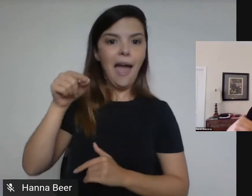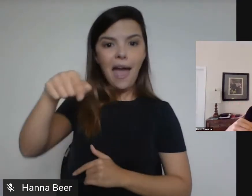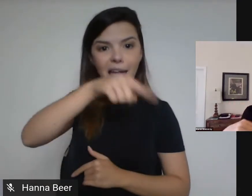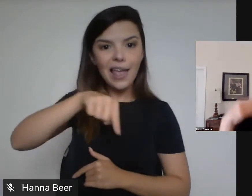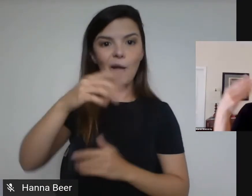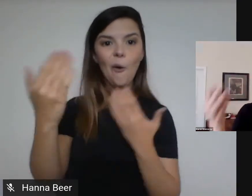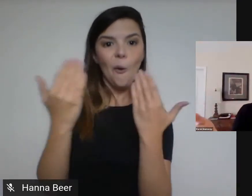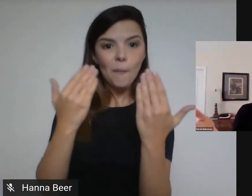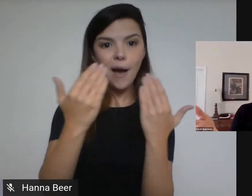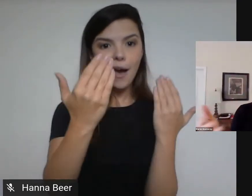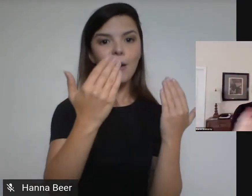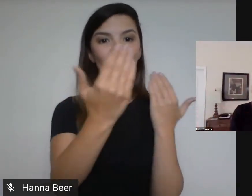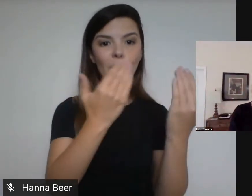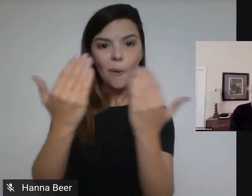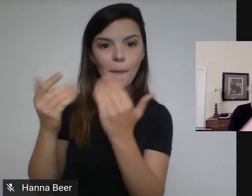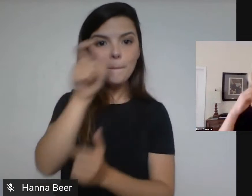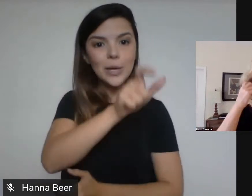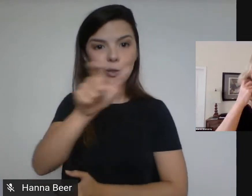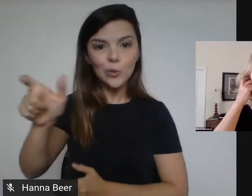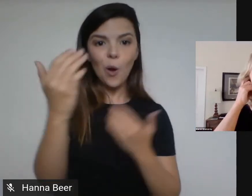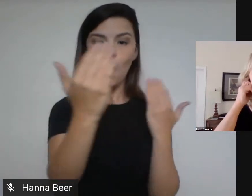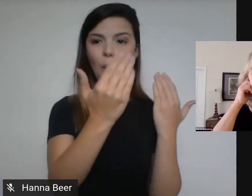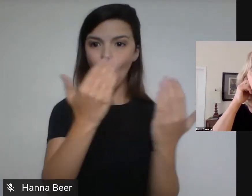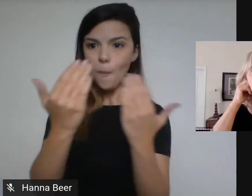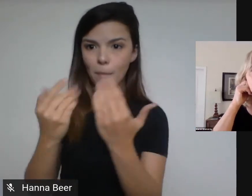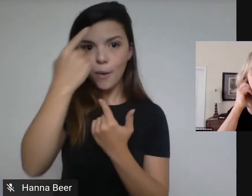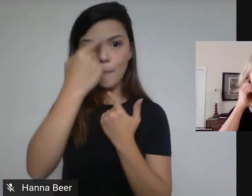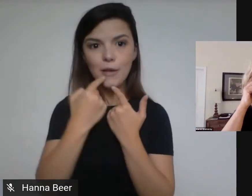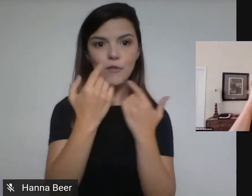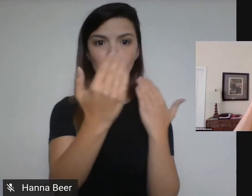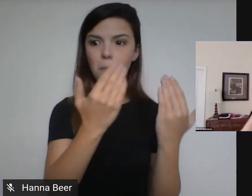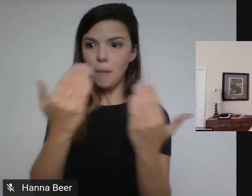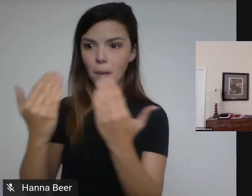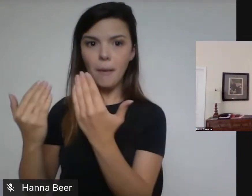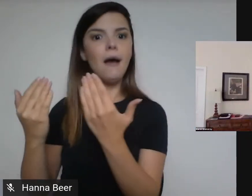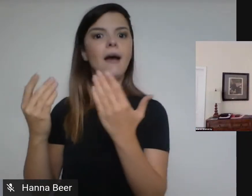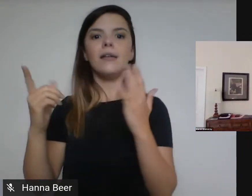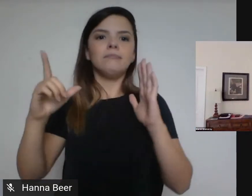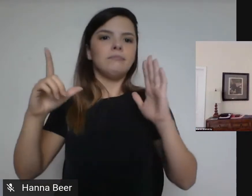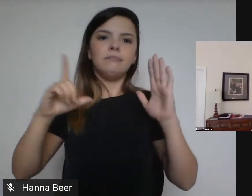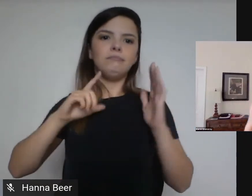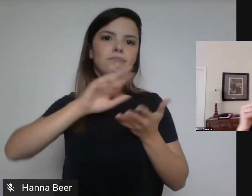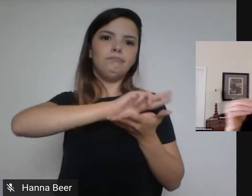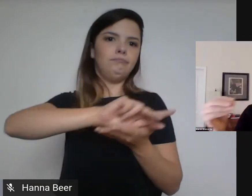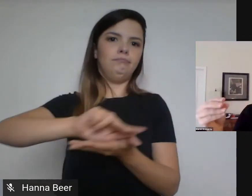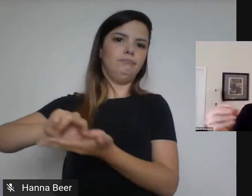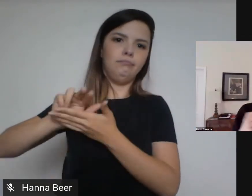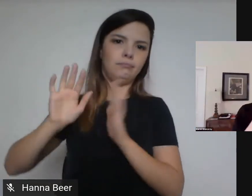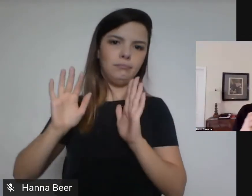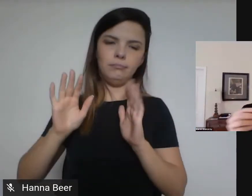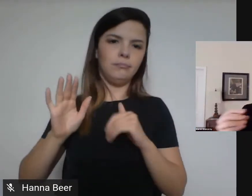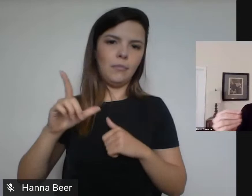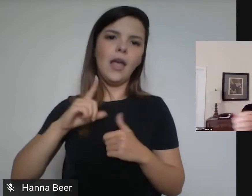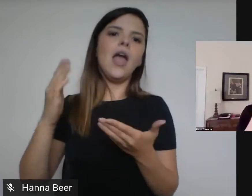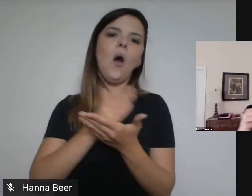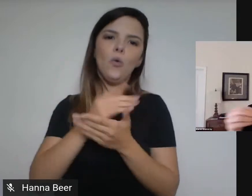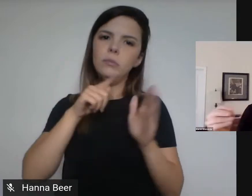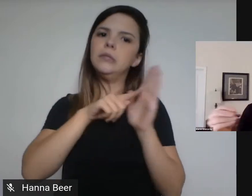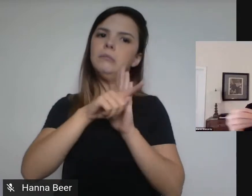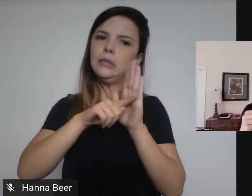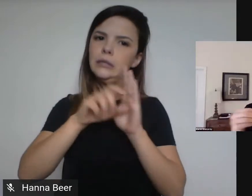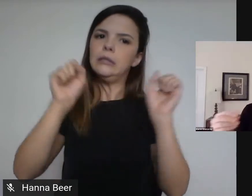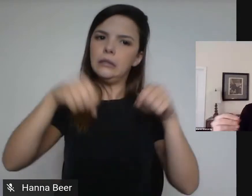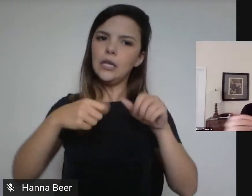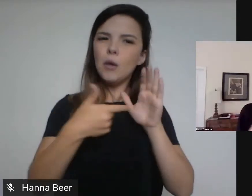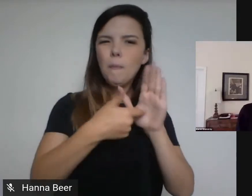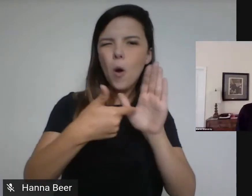to deafness versus knowing a sign language? And so work by Vila Cardan and the DCL group have been using those groups